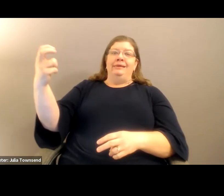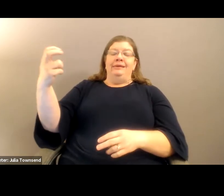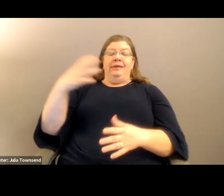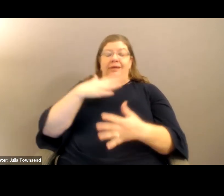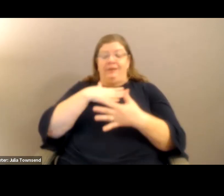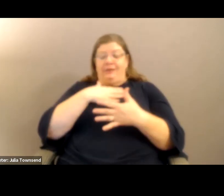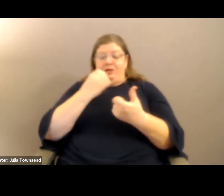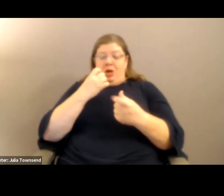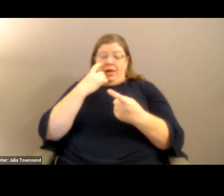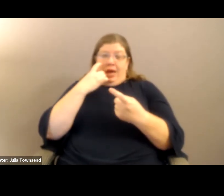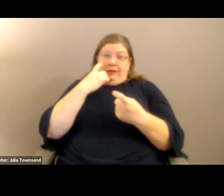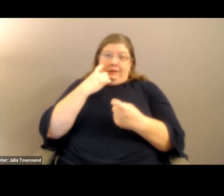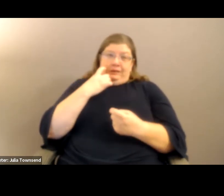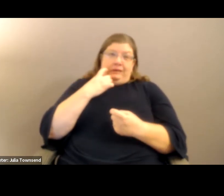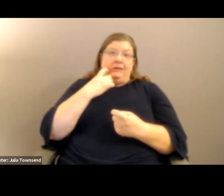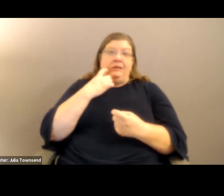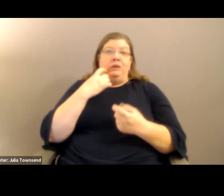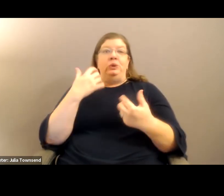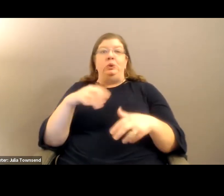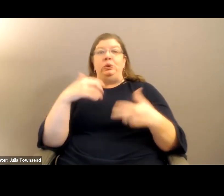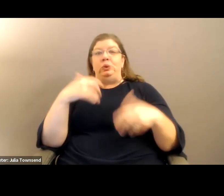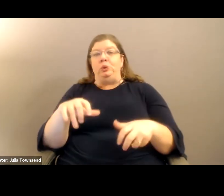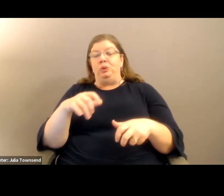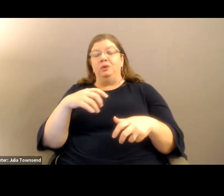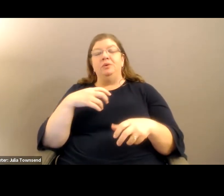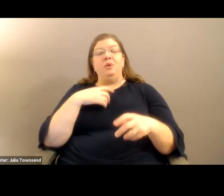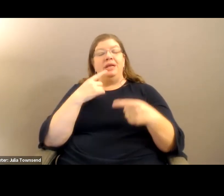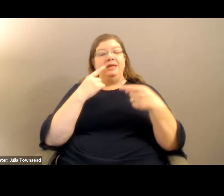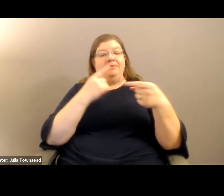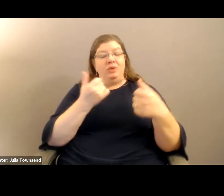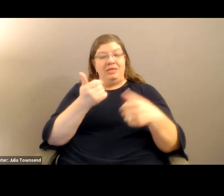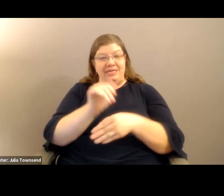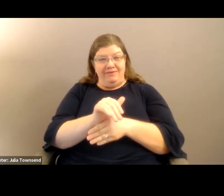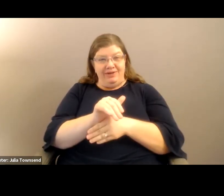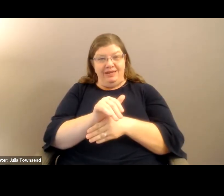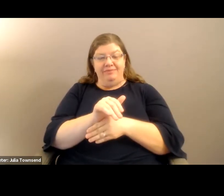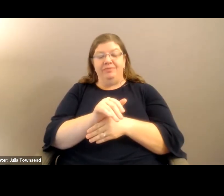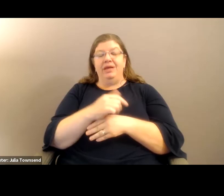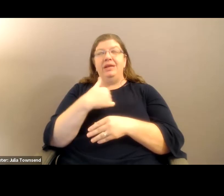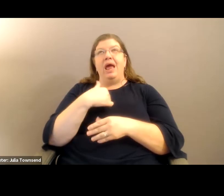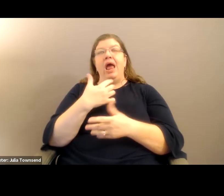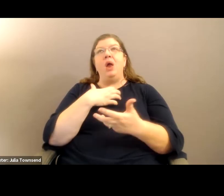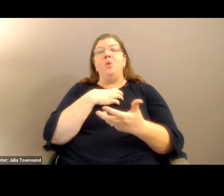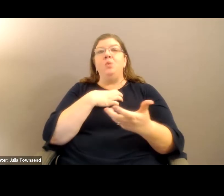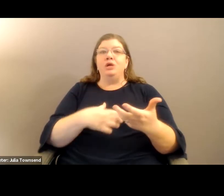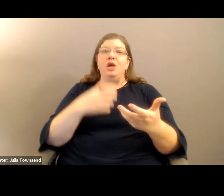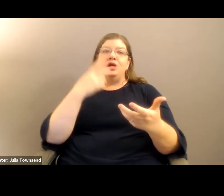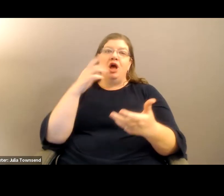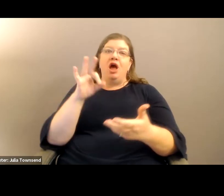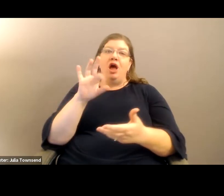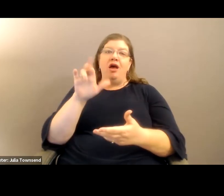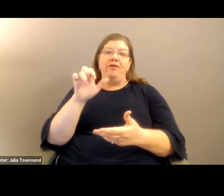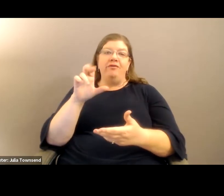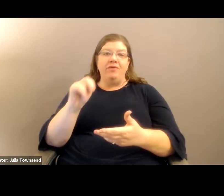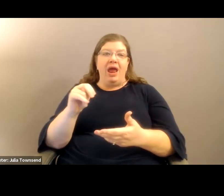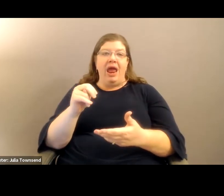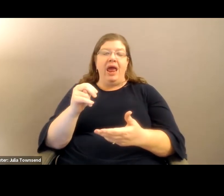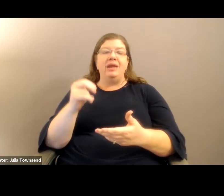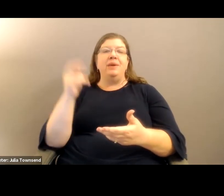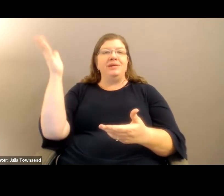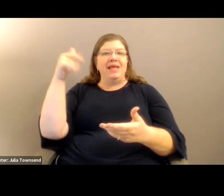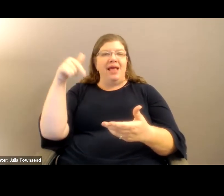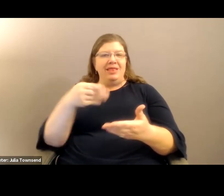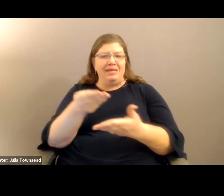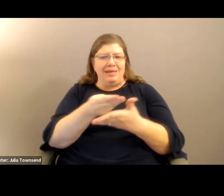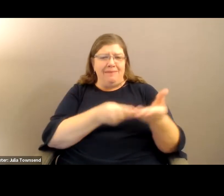trying not to tear up a couple times. It's been quite an evening. And I so would have liked to see Fran present this budget to you. I think